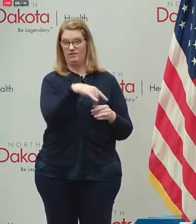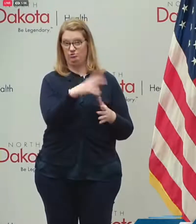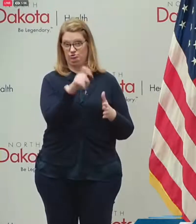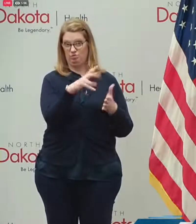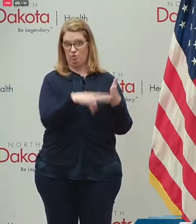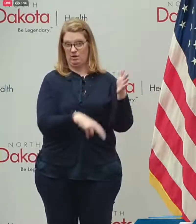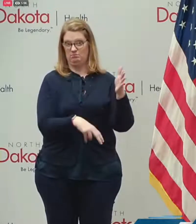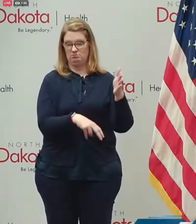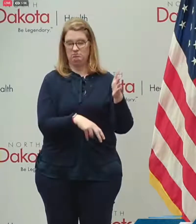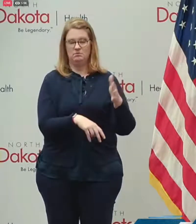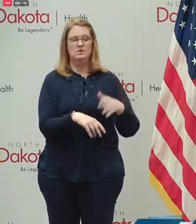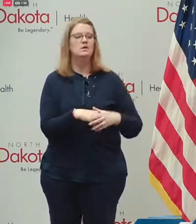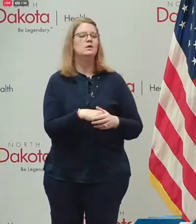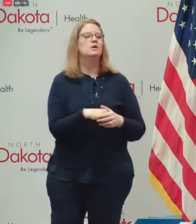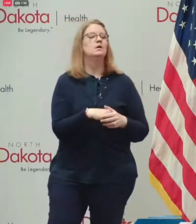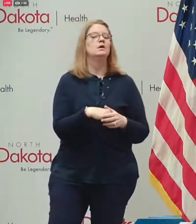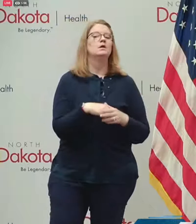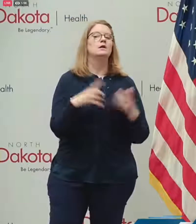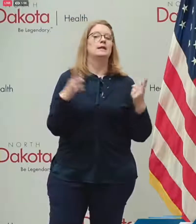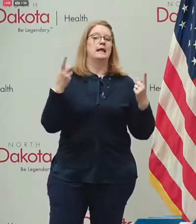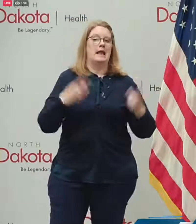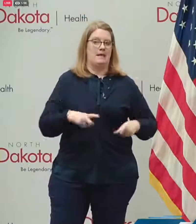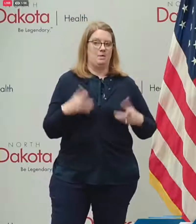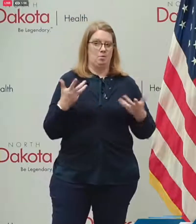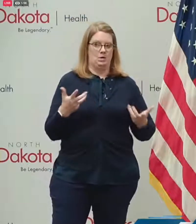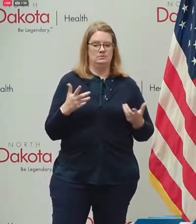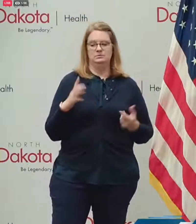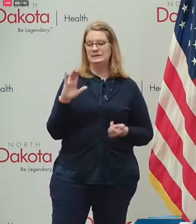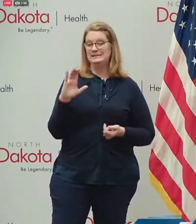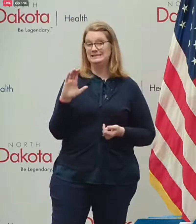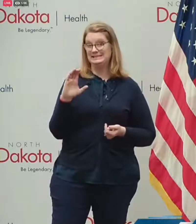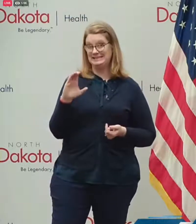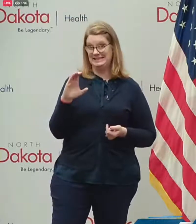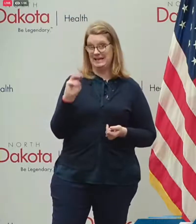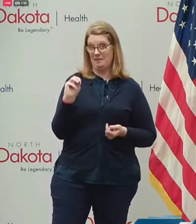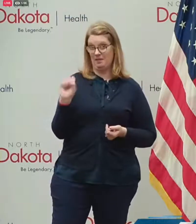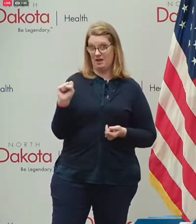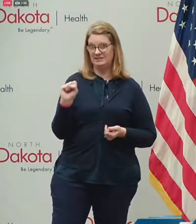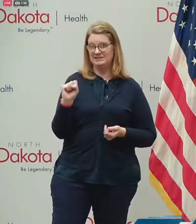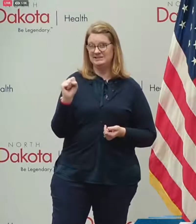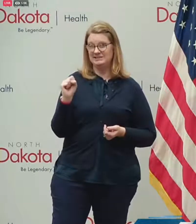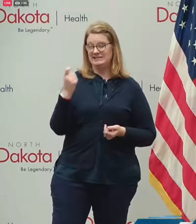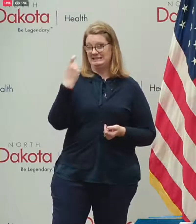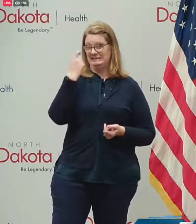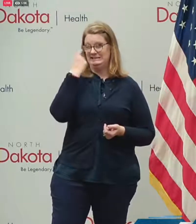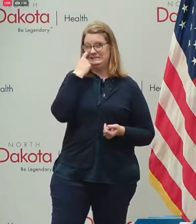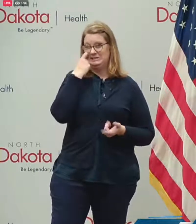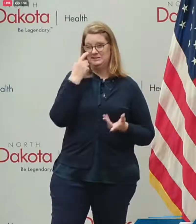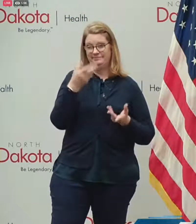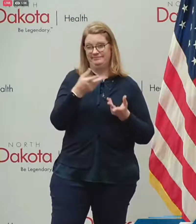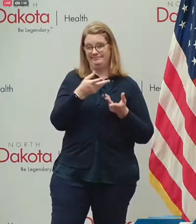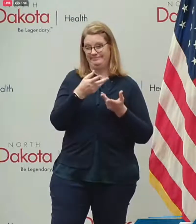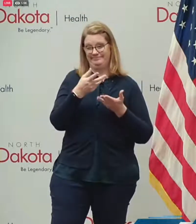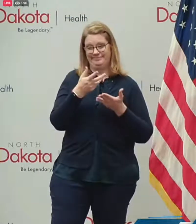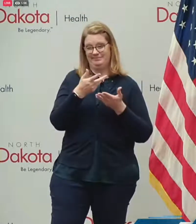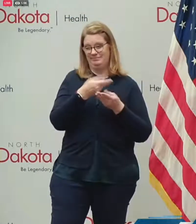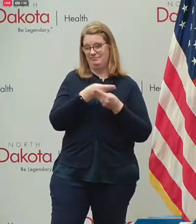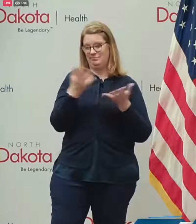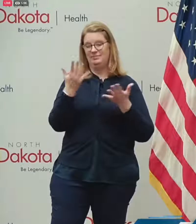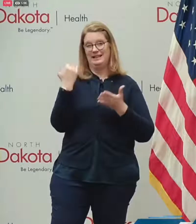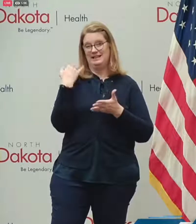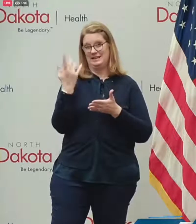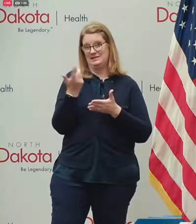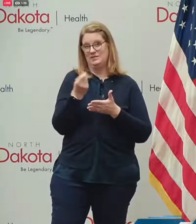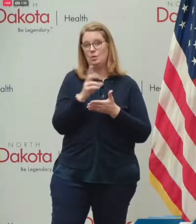But essentially is what happened is CMS just released within the last few weeks